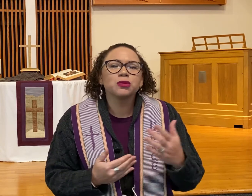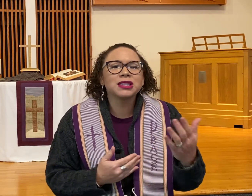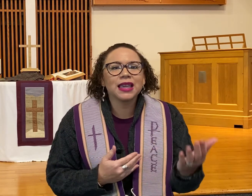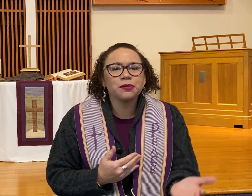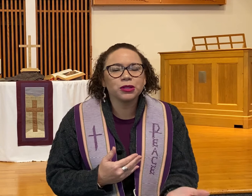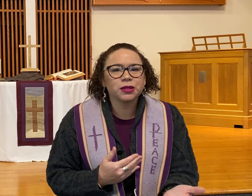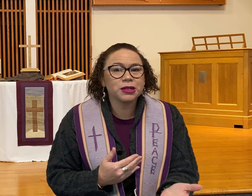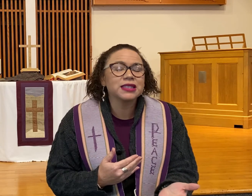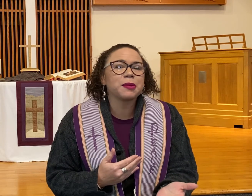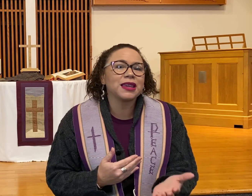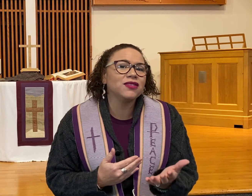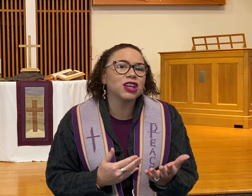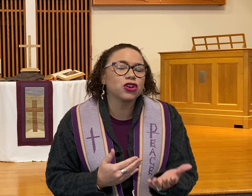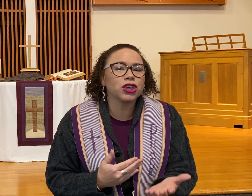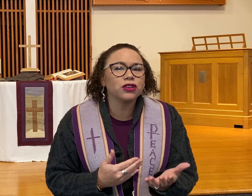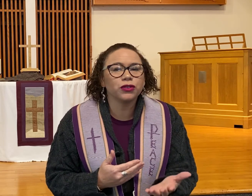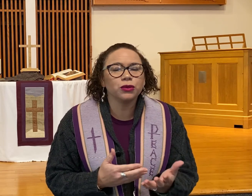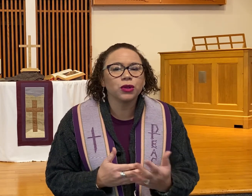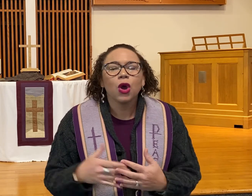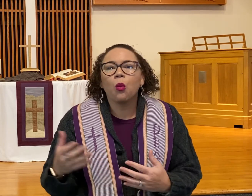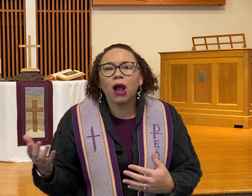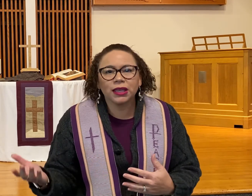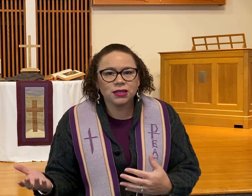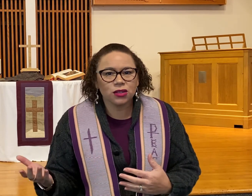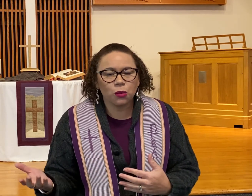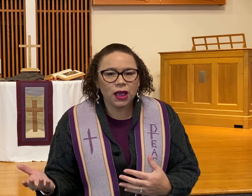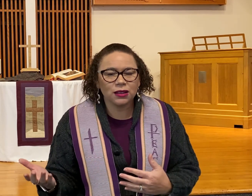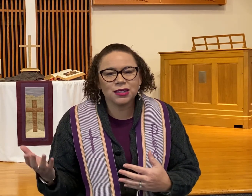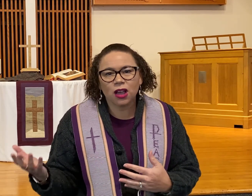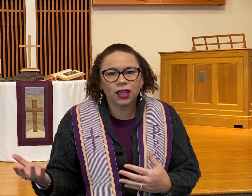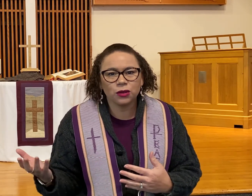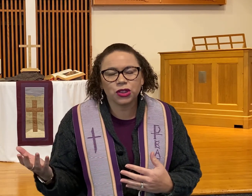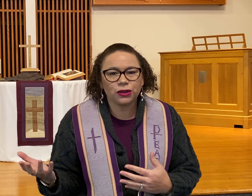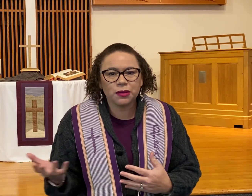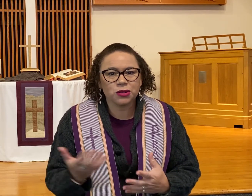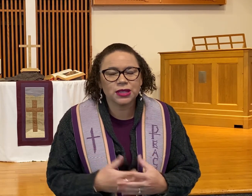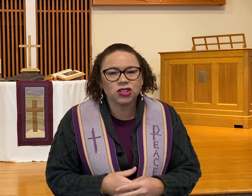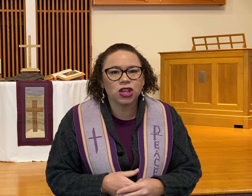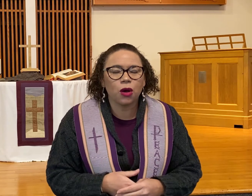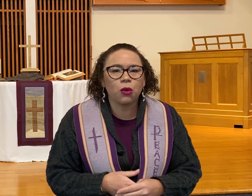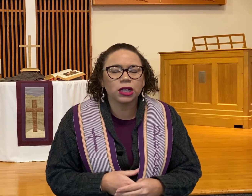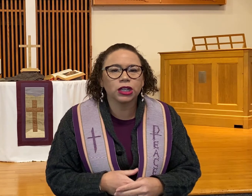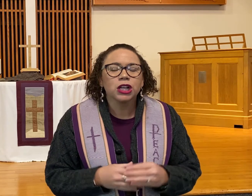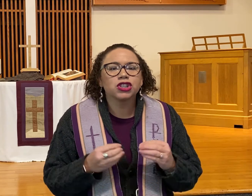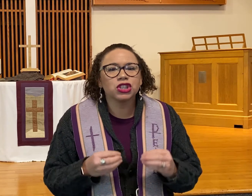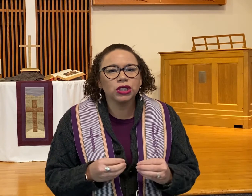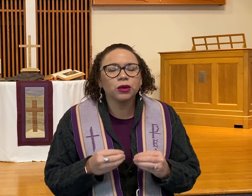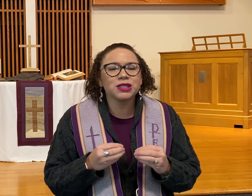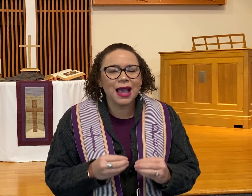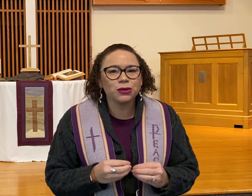wasn't able to participate even in cooking food, walking to the well and talking with her neighbors as she got water. She was